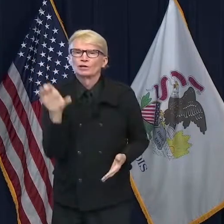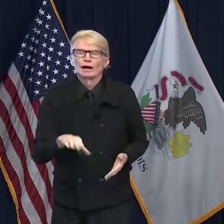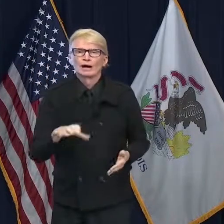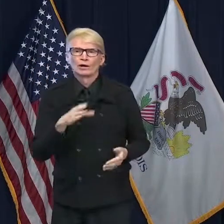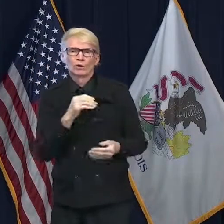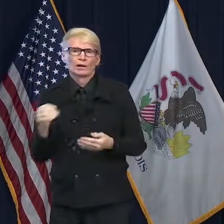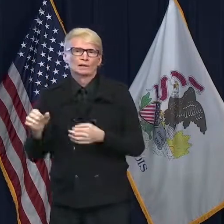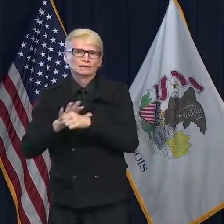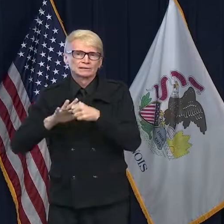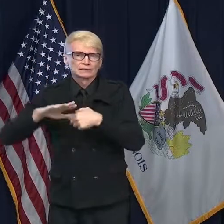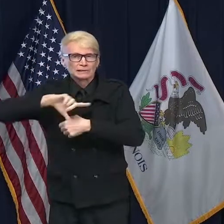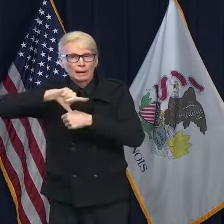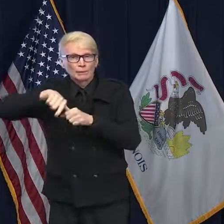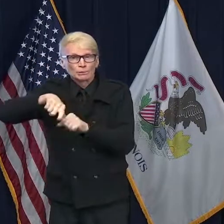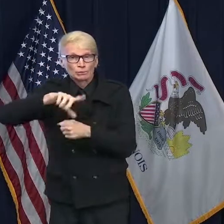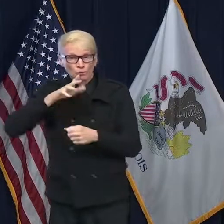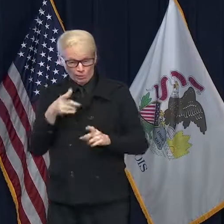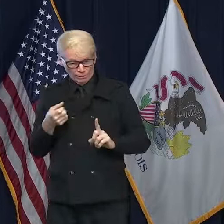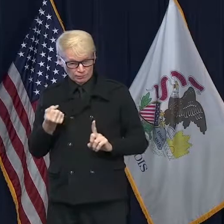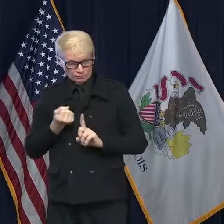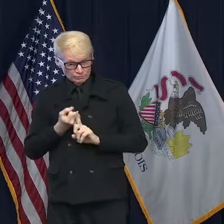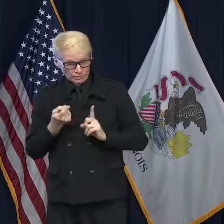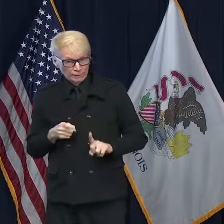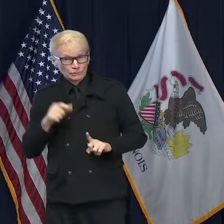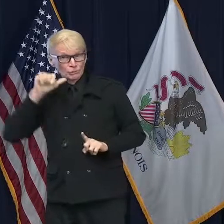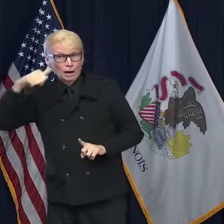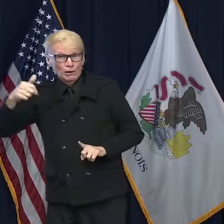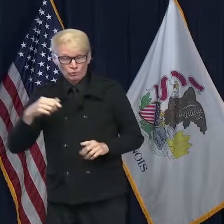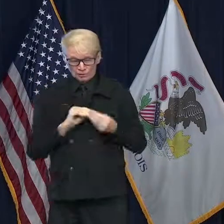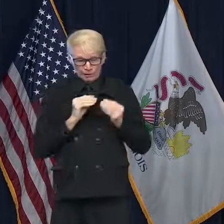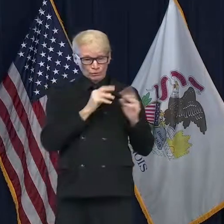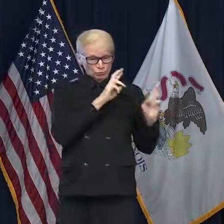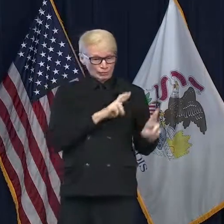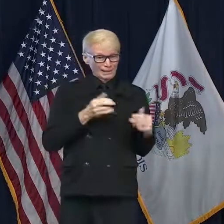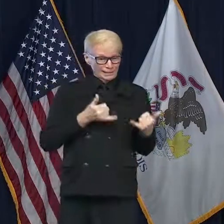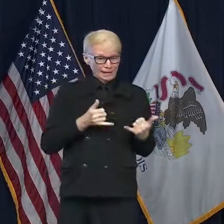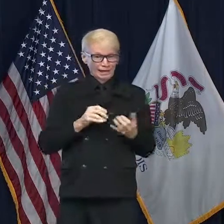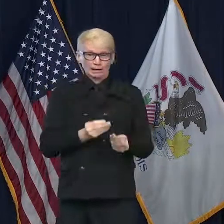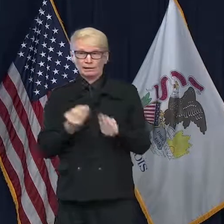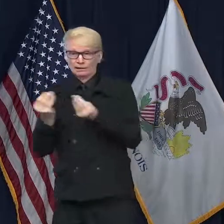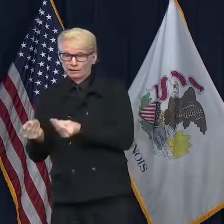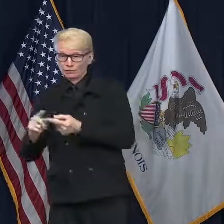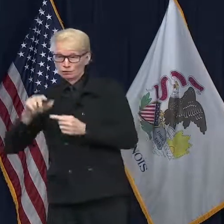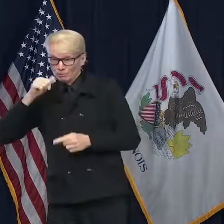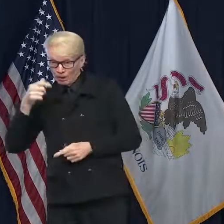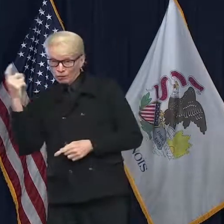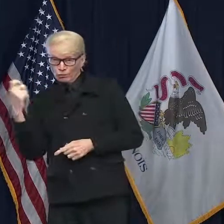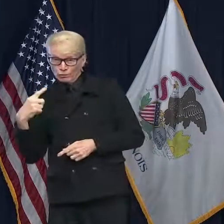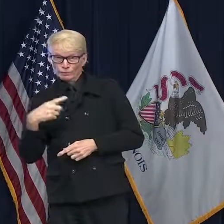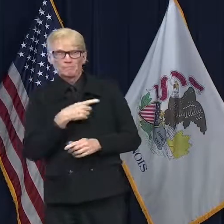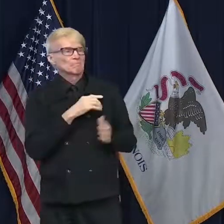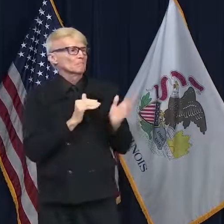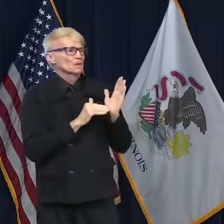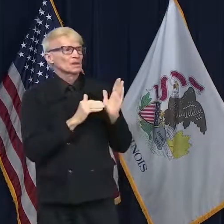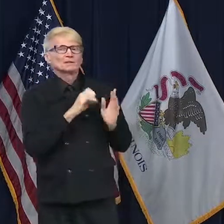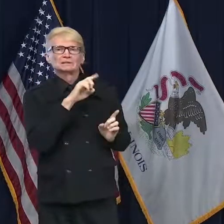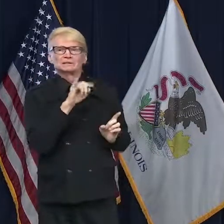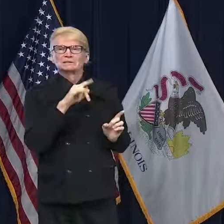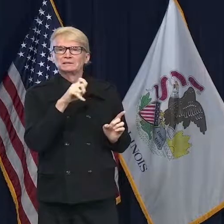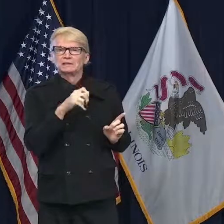that happen for tomorrow? We have the numbers today. When will we know about tomorrow? I'll let Dr. Zike, because she's been tracking these